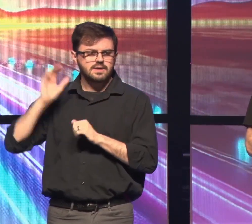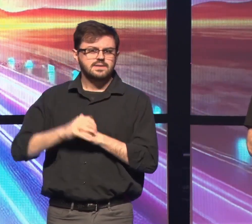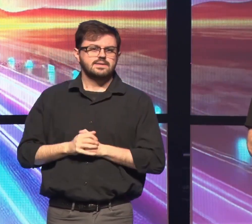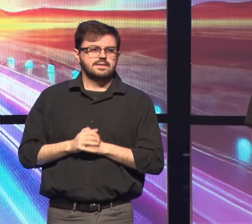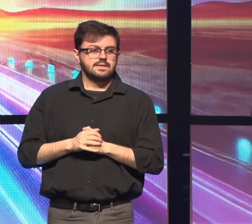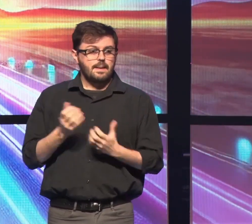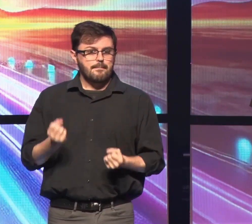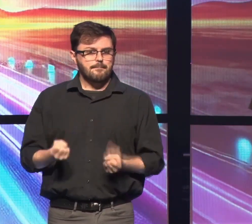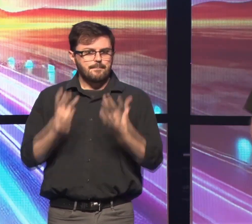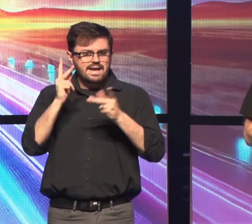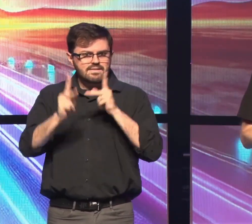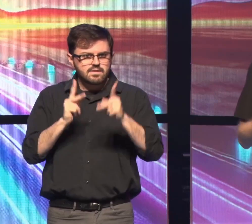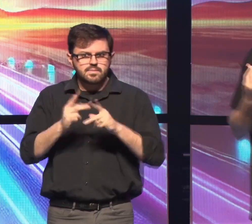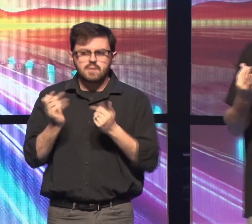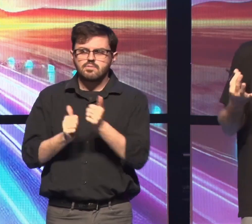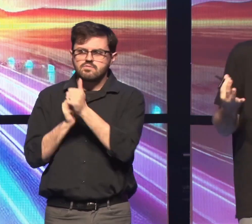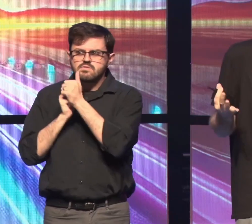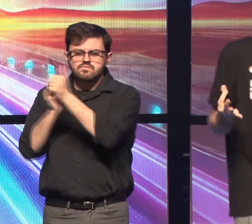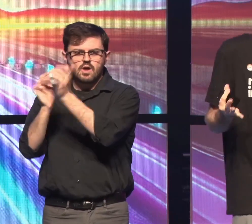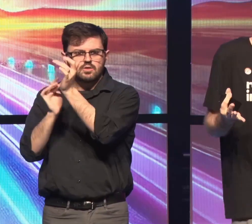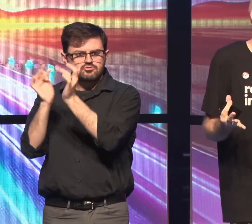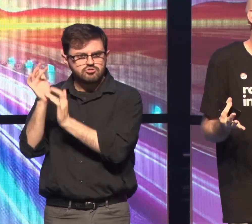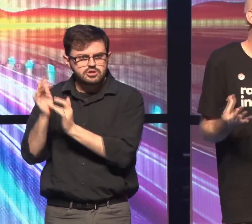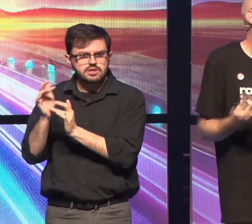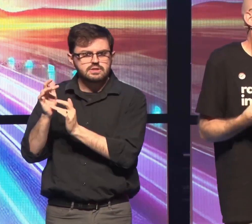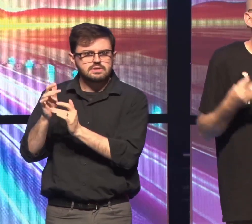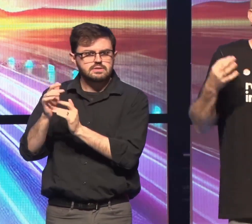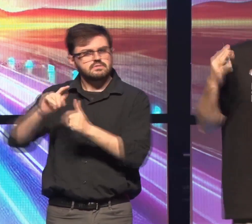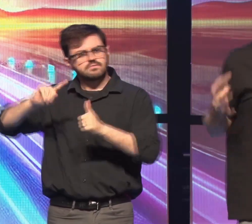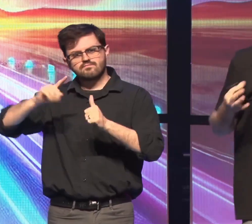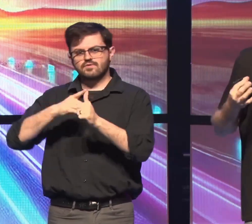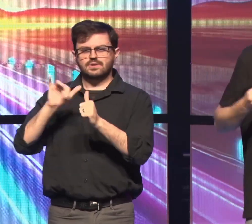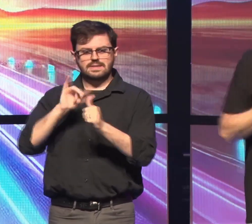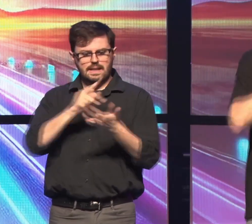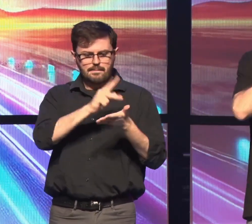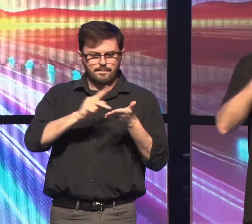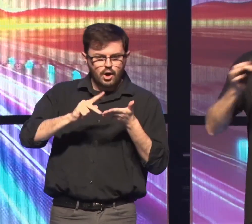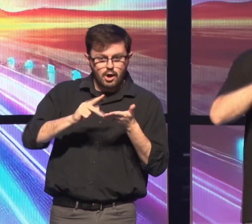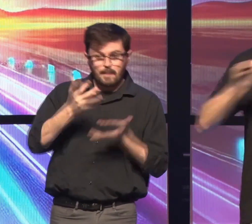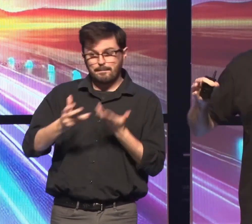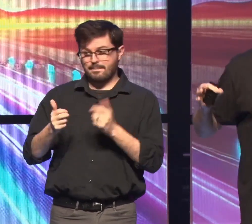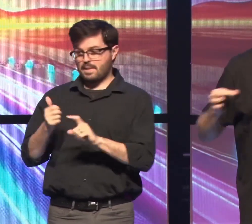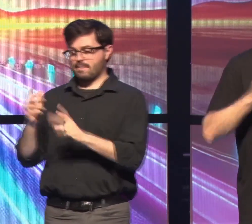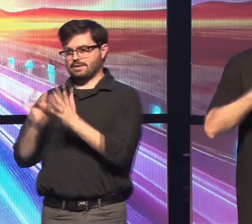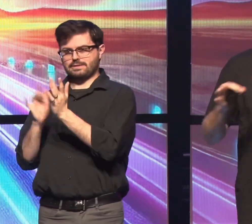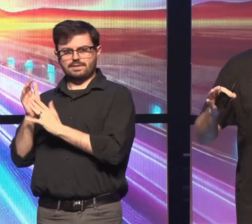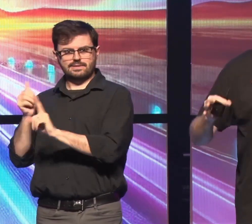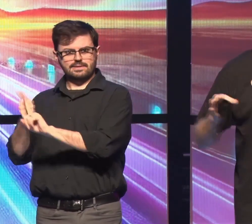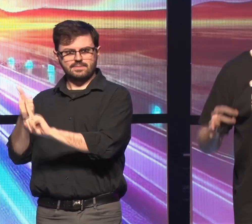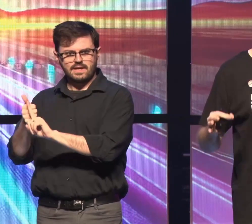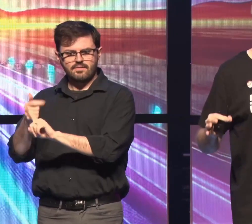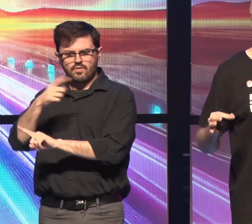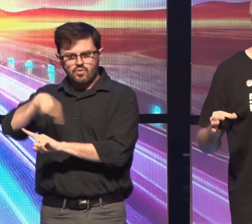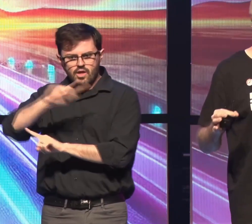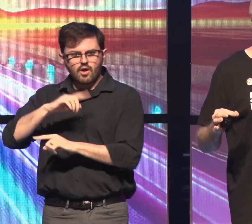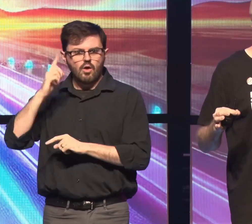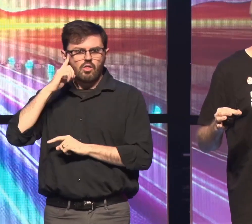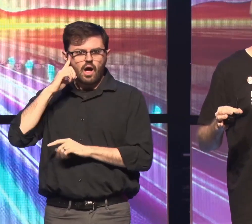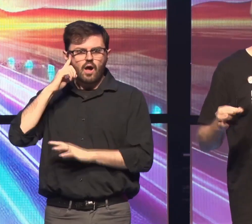of Jesus, like Paul, and some would even say Jesus himself, they believed that the world was going to end within their